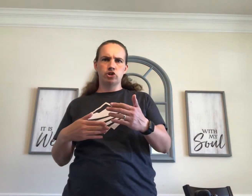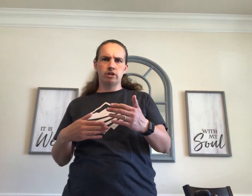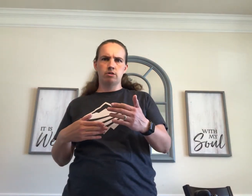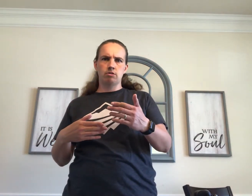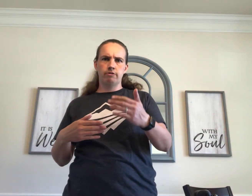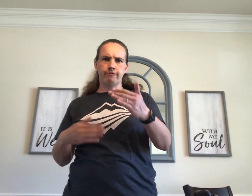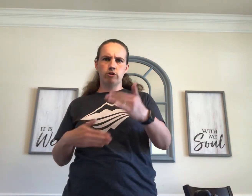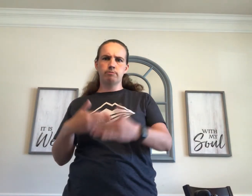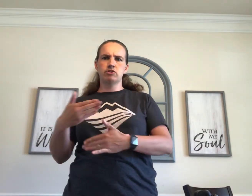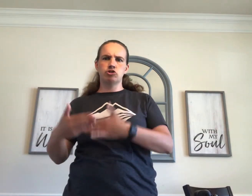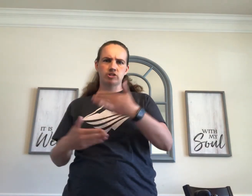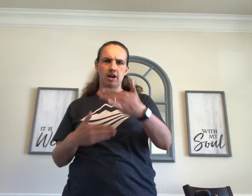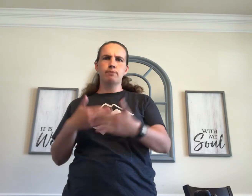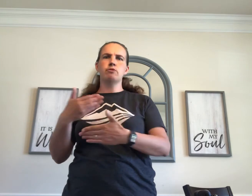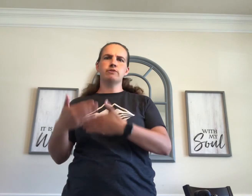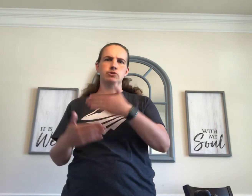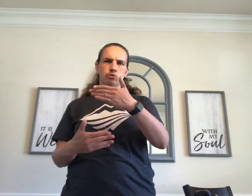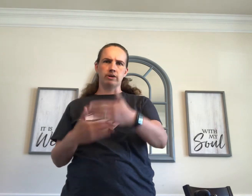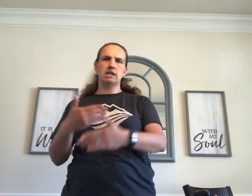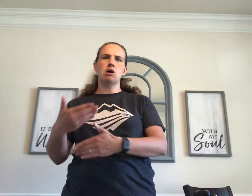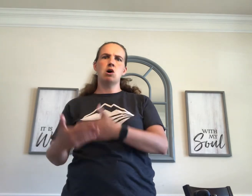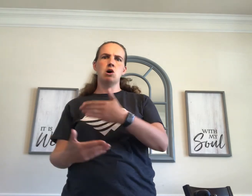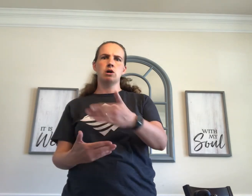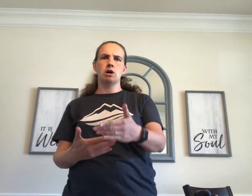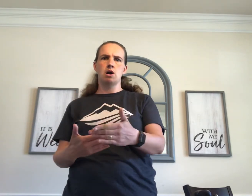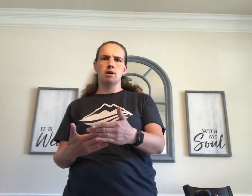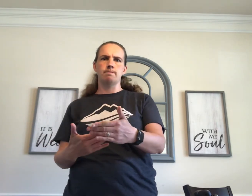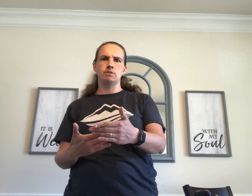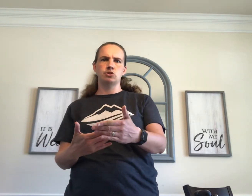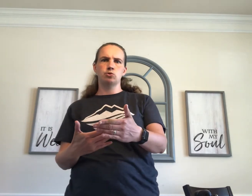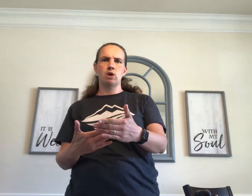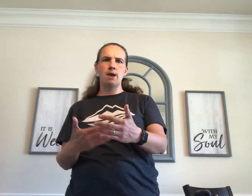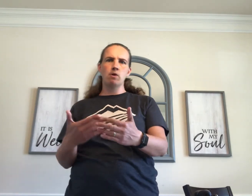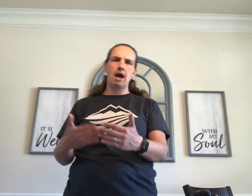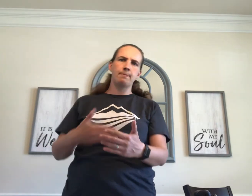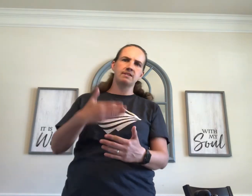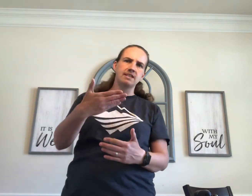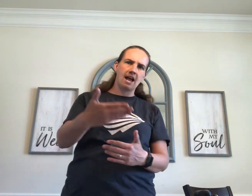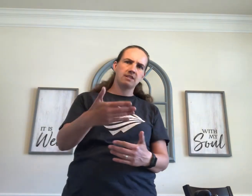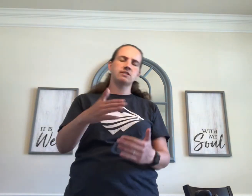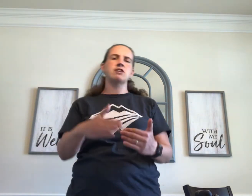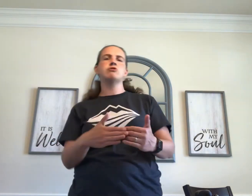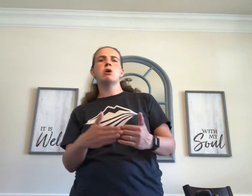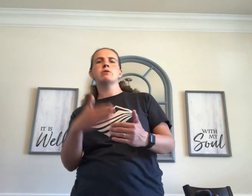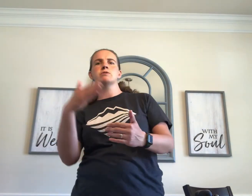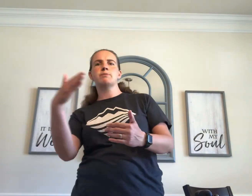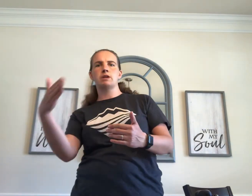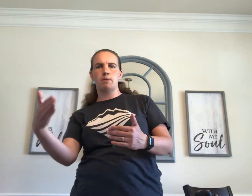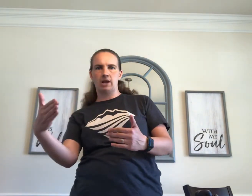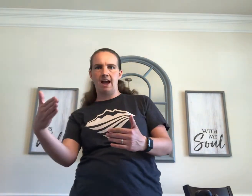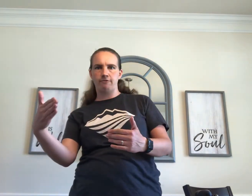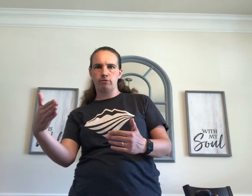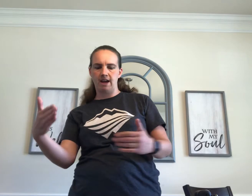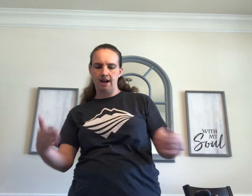transition verb to just kind of move the story along, describe what happens next, and you know there's something coming after that,